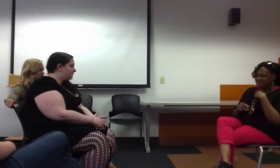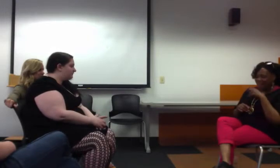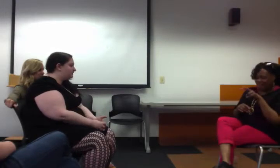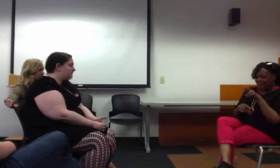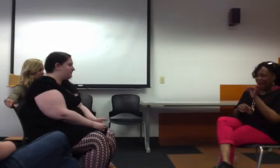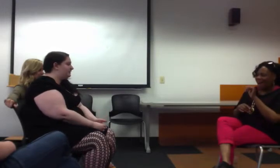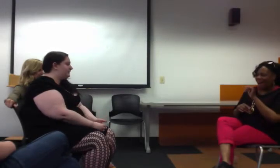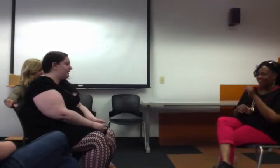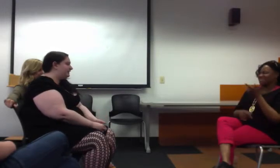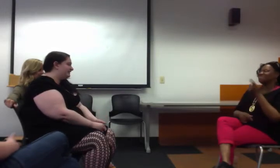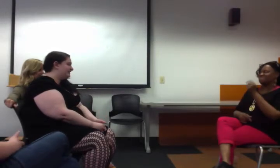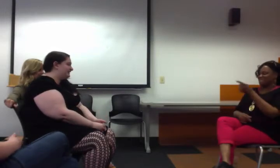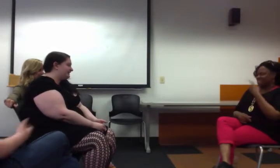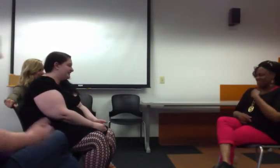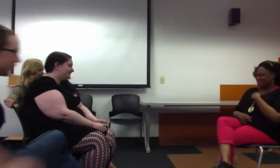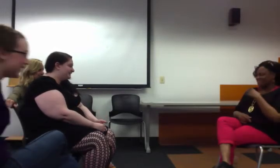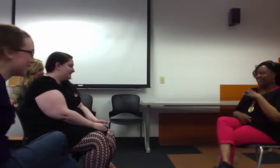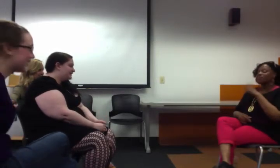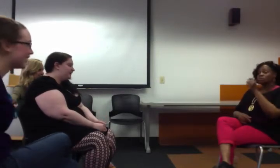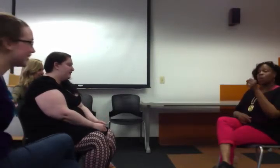Let me figure it out. Yeah.